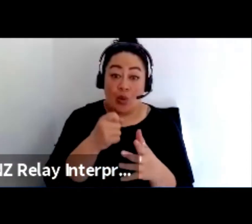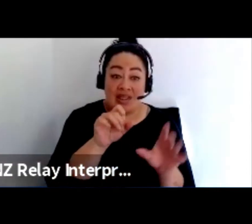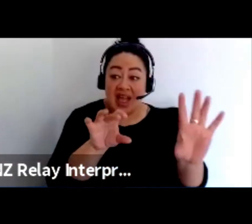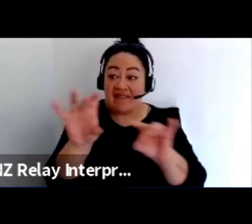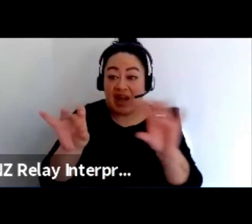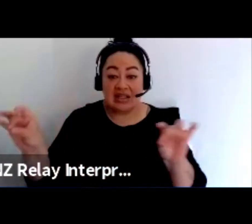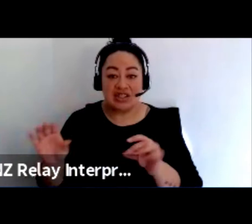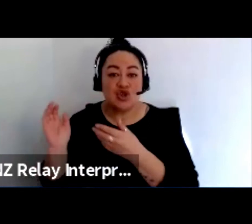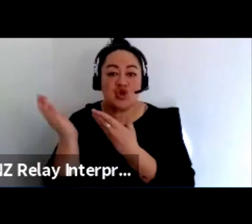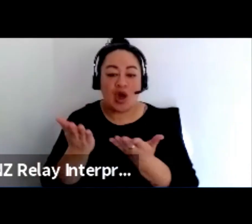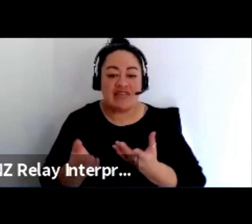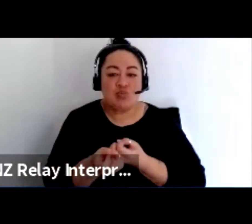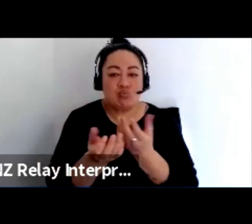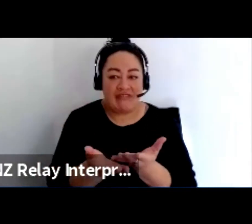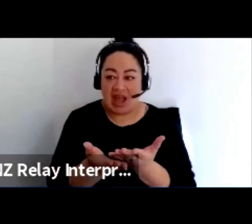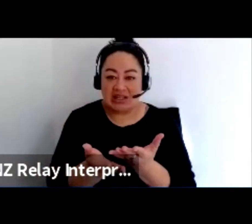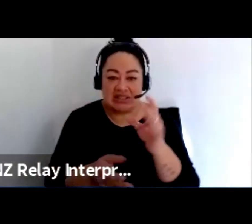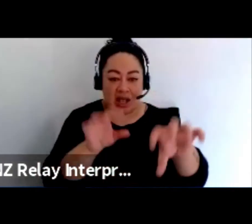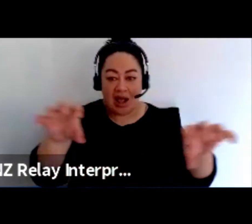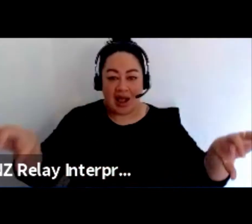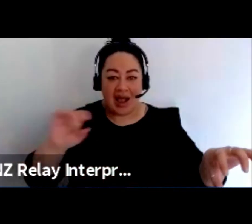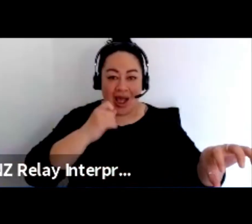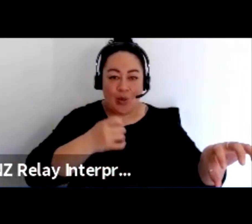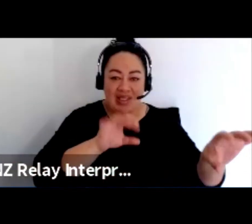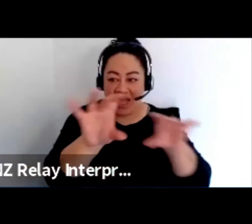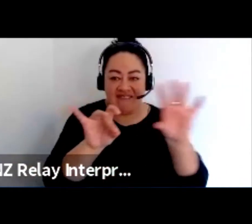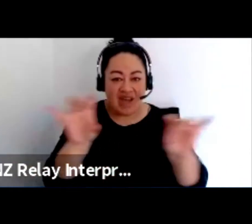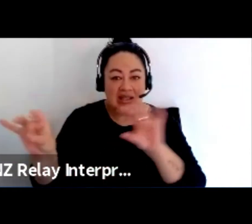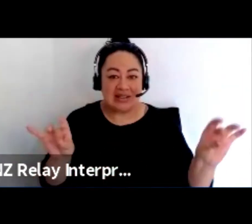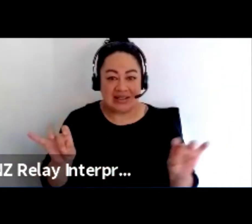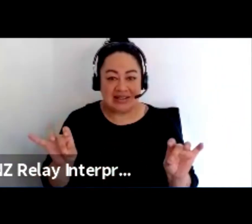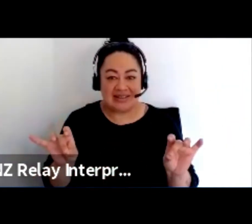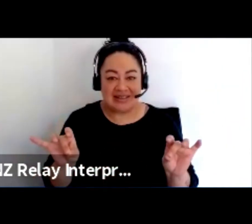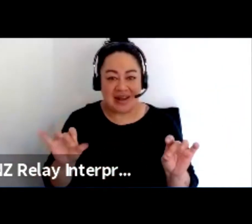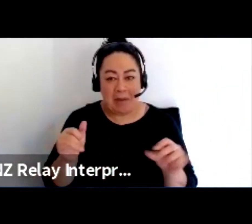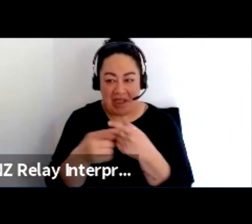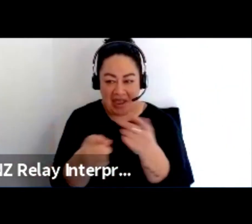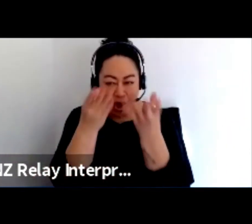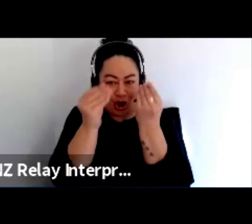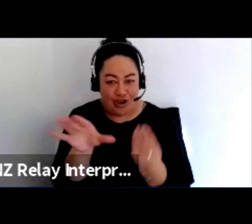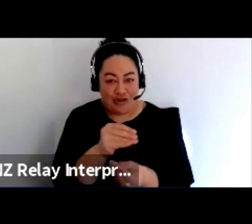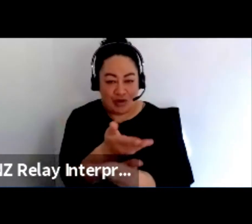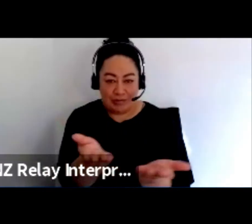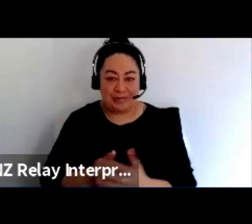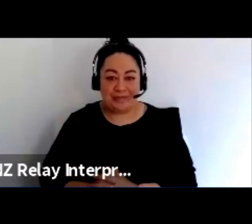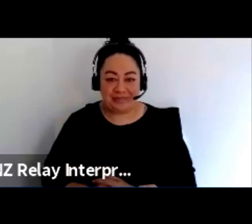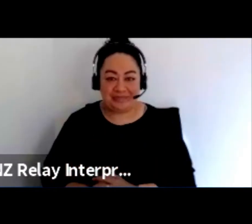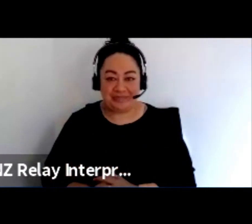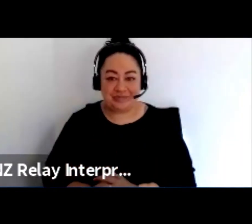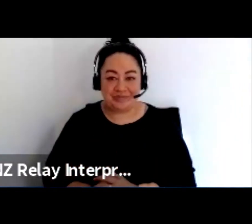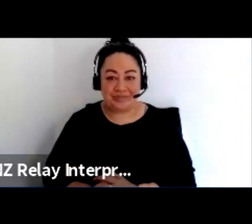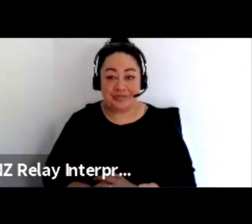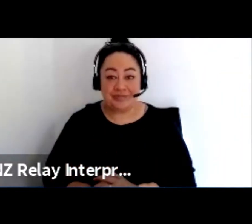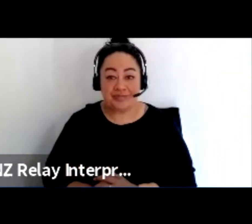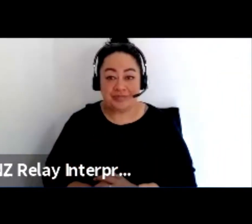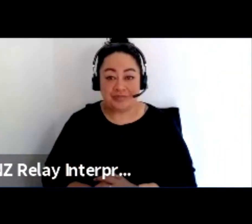providers, to come and hear what you have to say. They may learn from you. So we'll do that. But at today's,